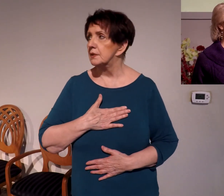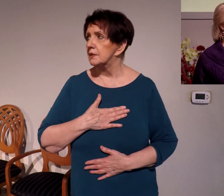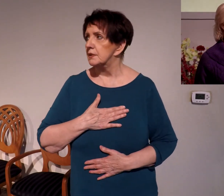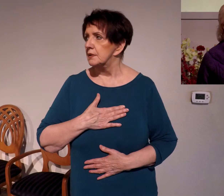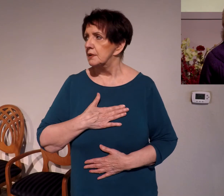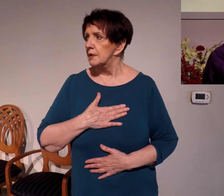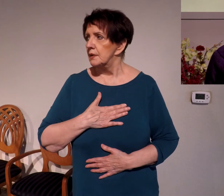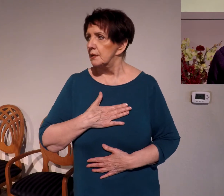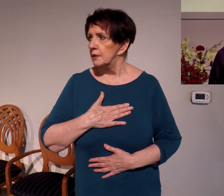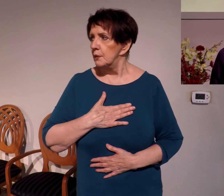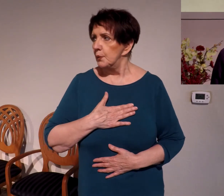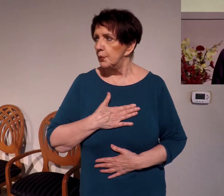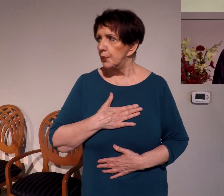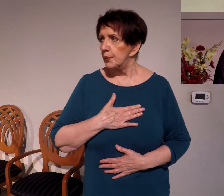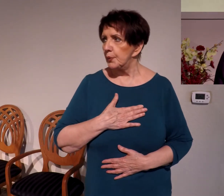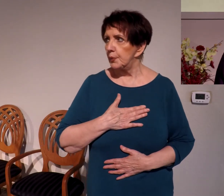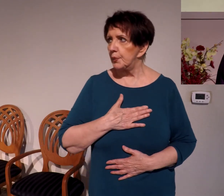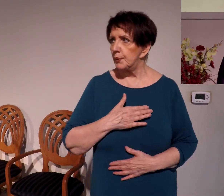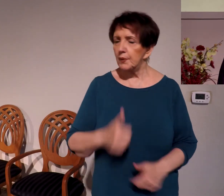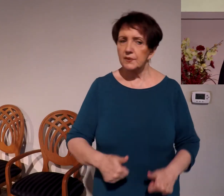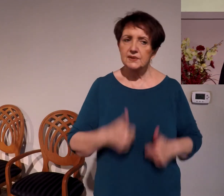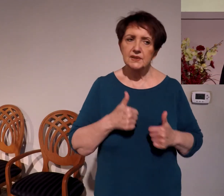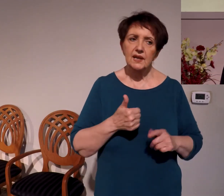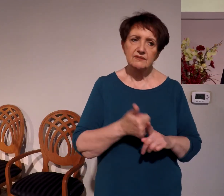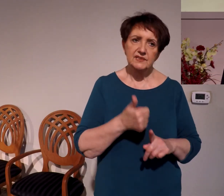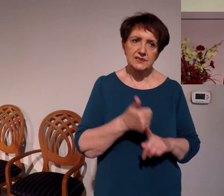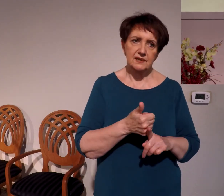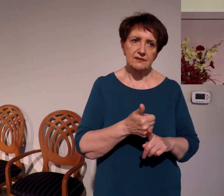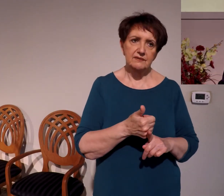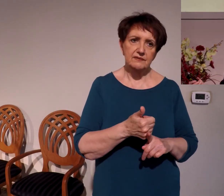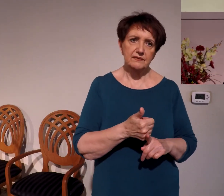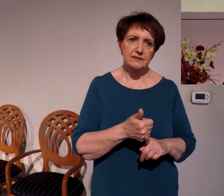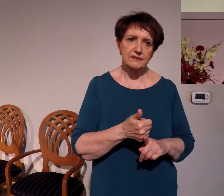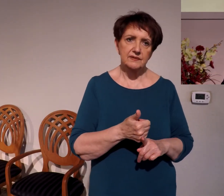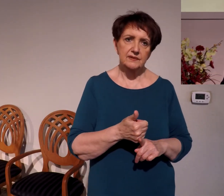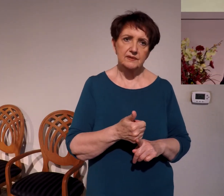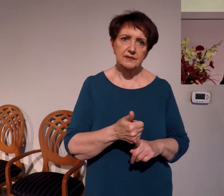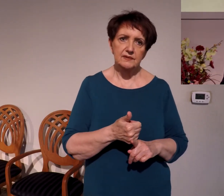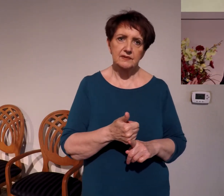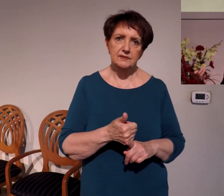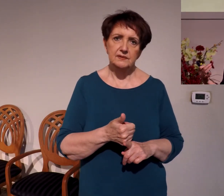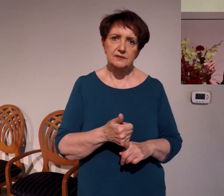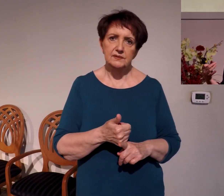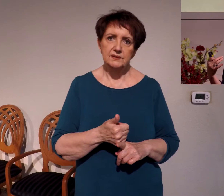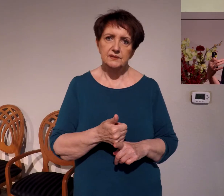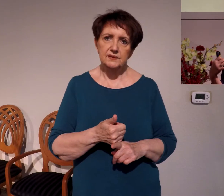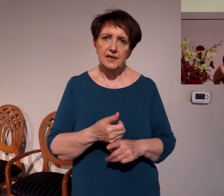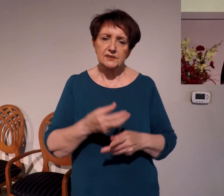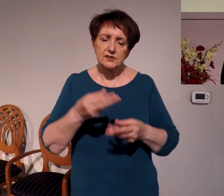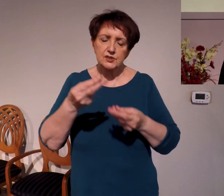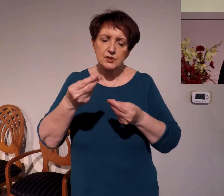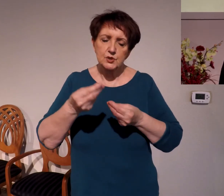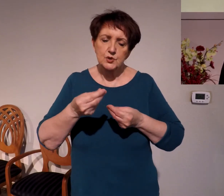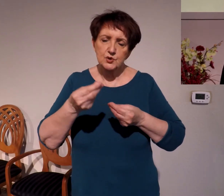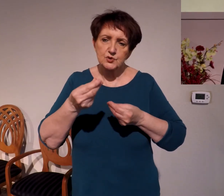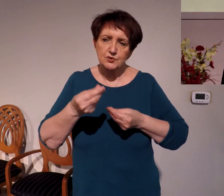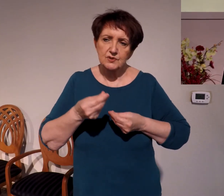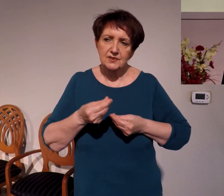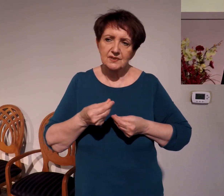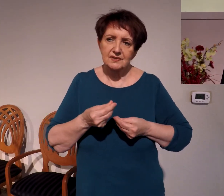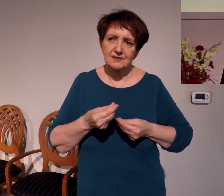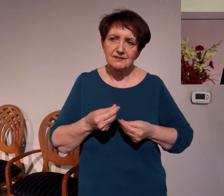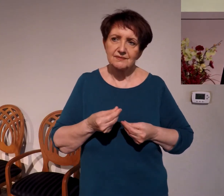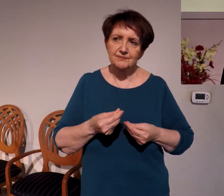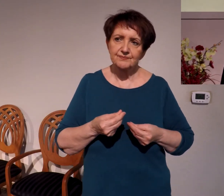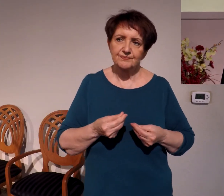That breath is the breath of life itself. That breath is the nurturing breath of the